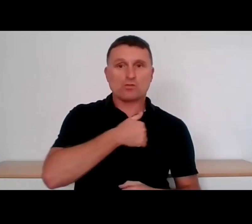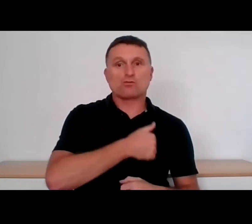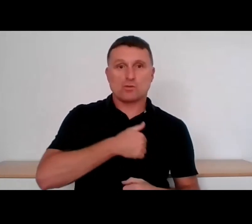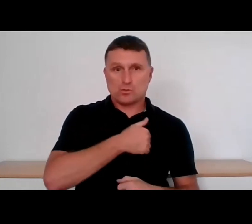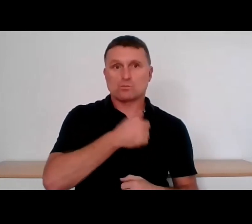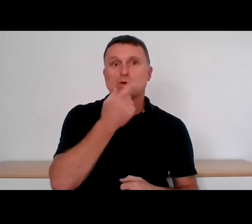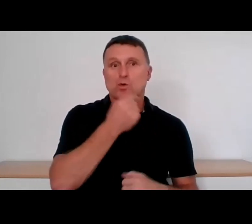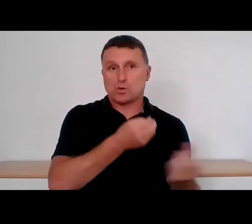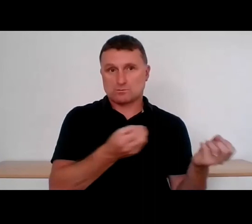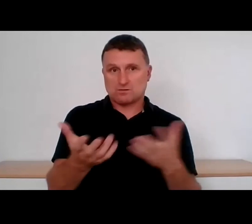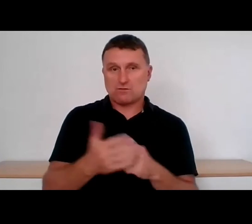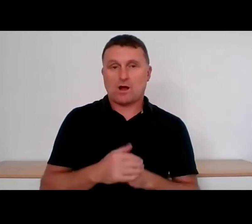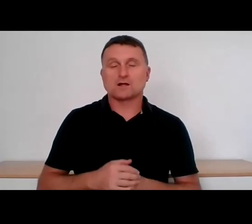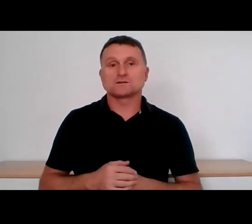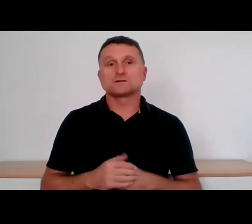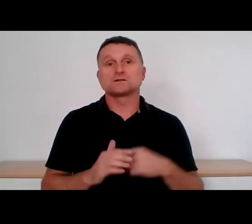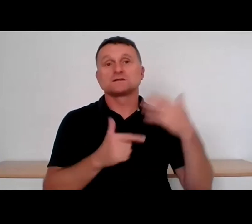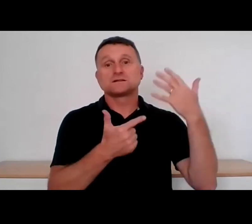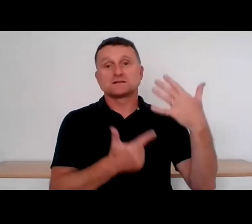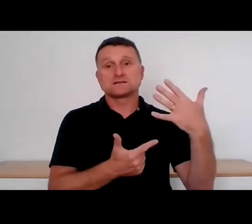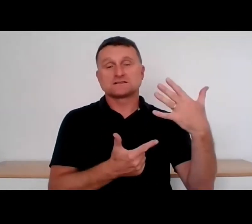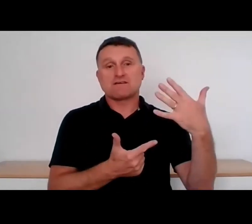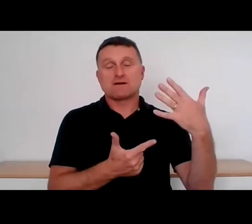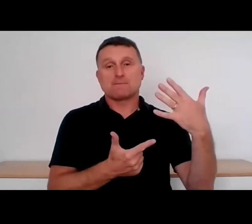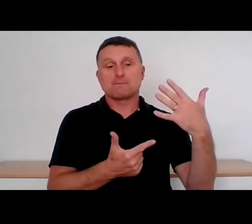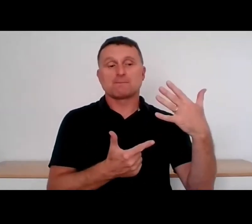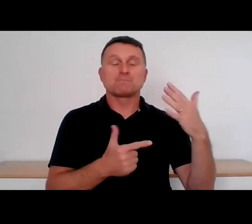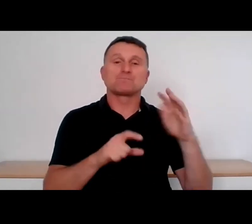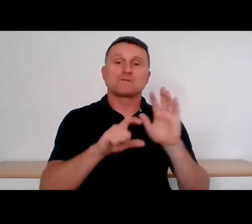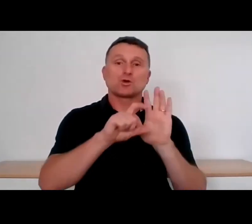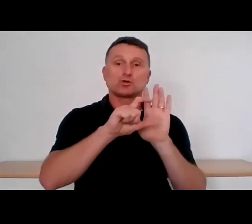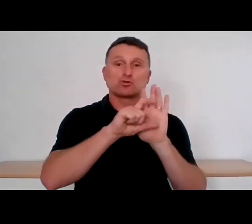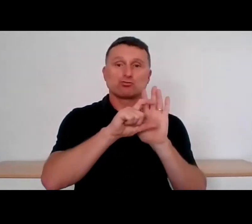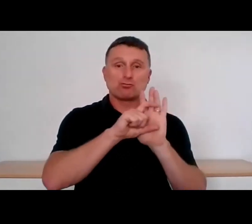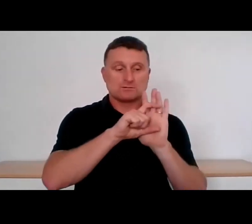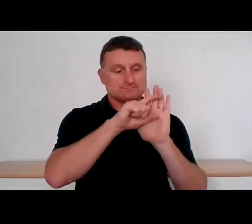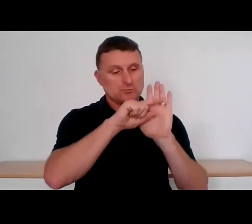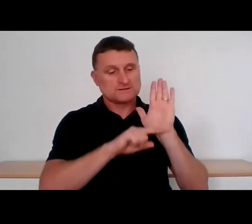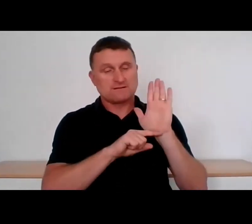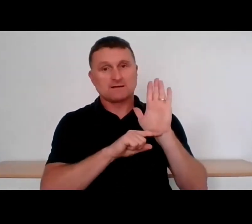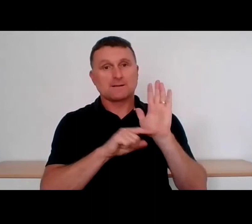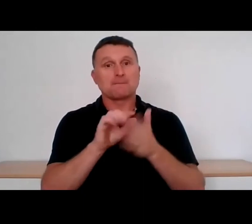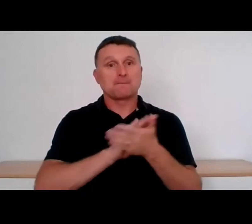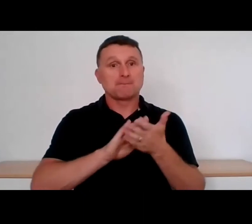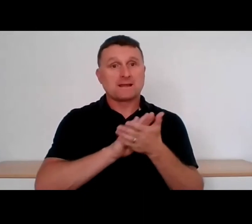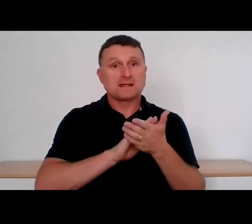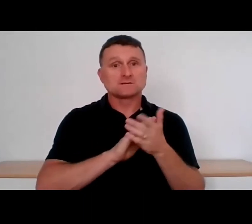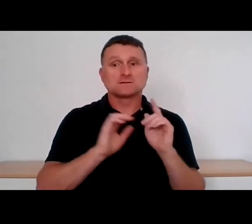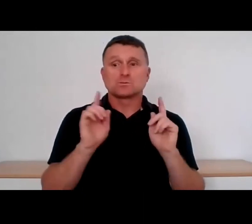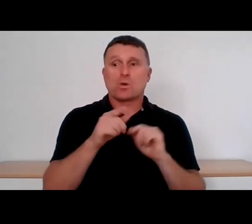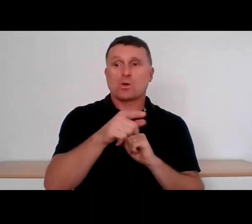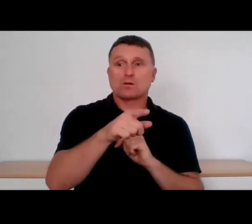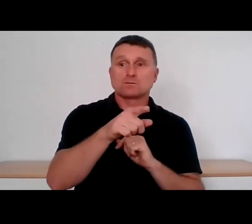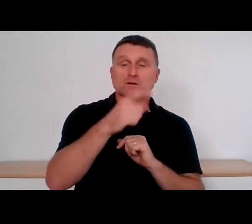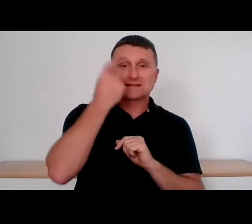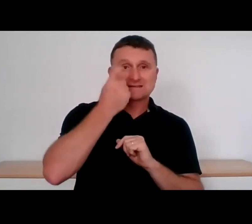7. Its curation criteria could be amended to ensure it considers the interests and needs of